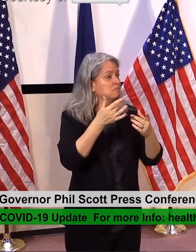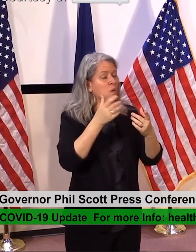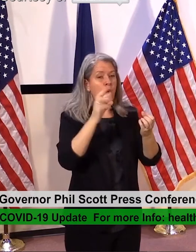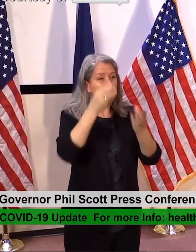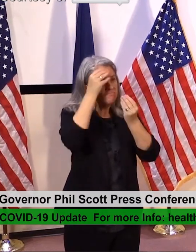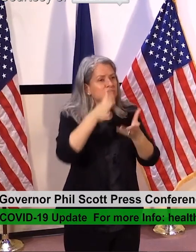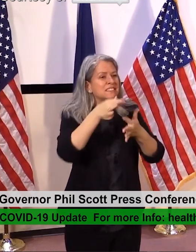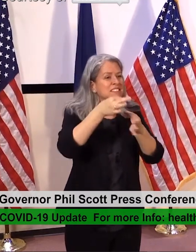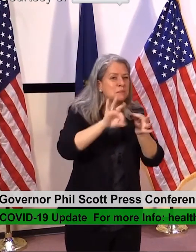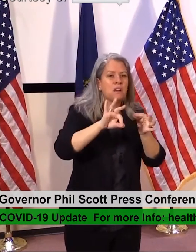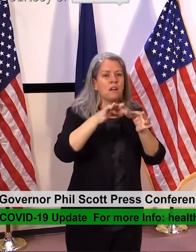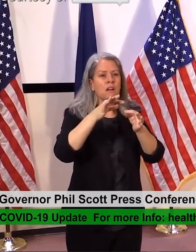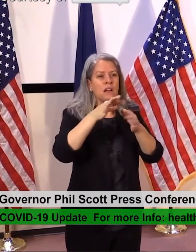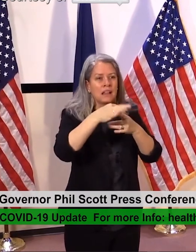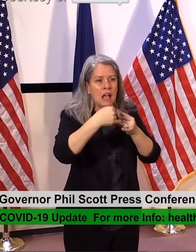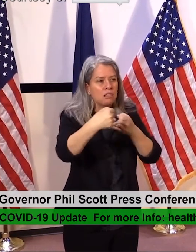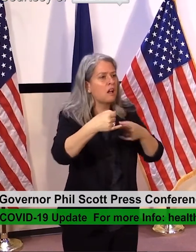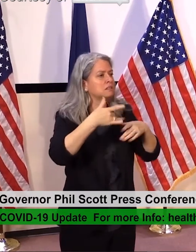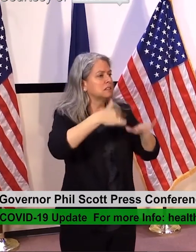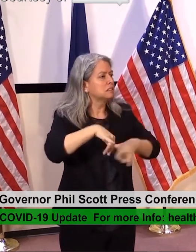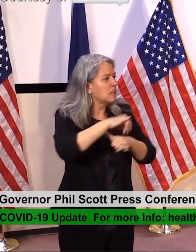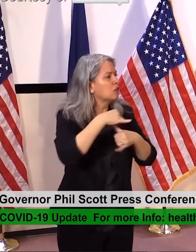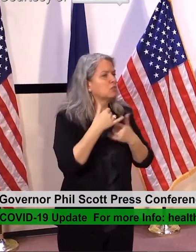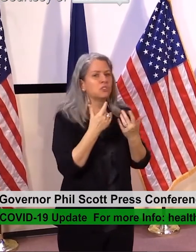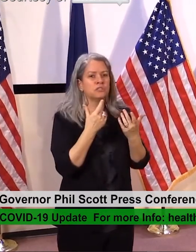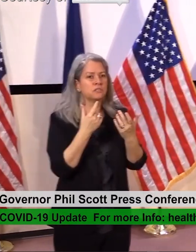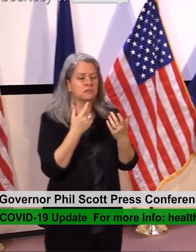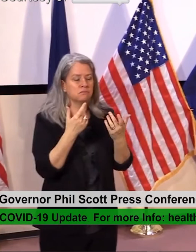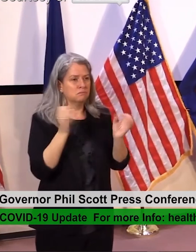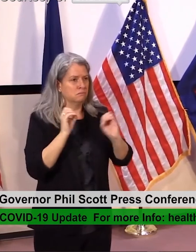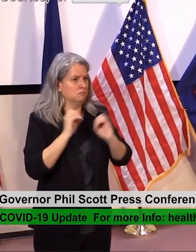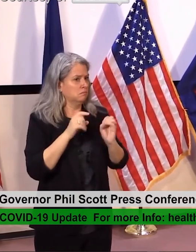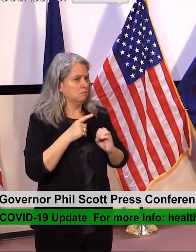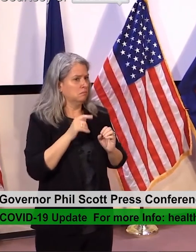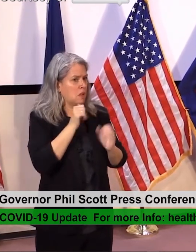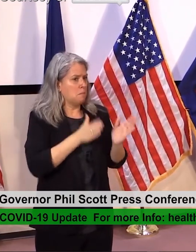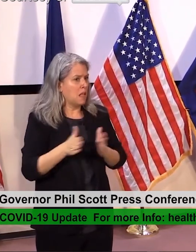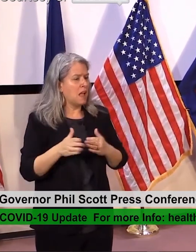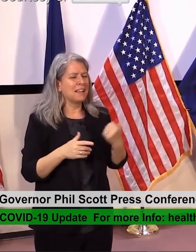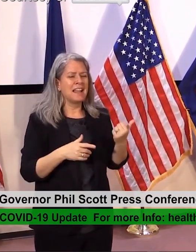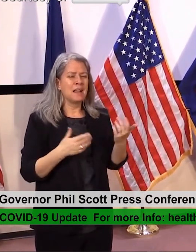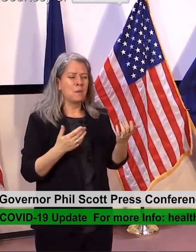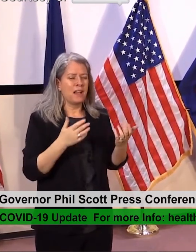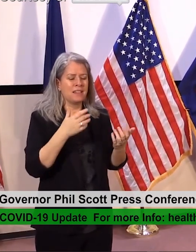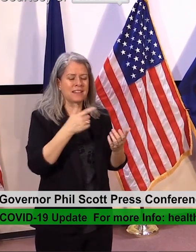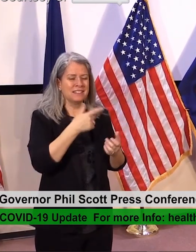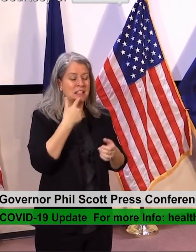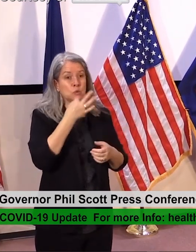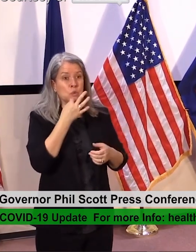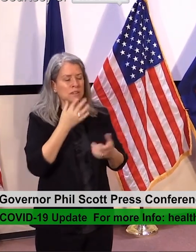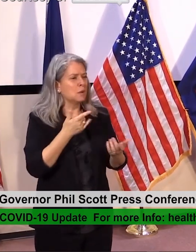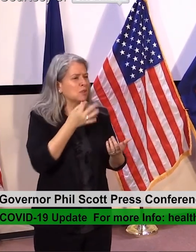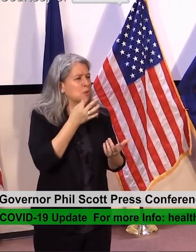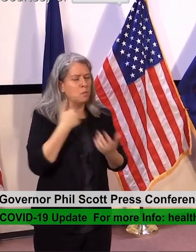simple guidelines or standards for what people should be wearing outside at all times or anything like that. Well, when you say anytime soon, again,